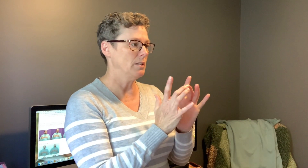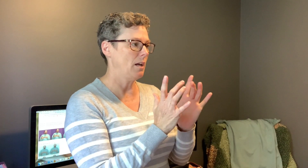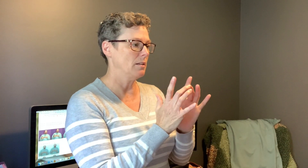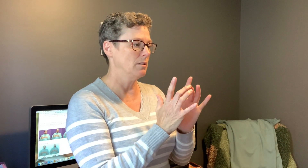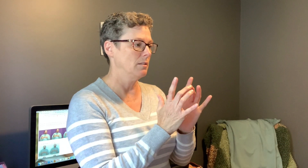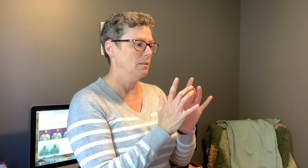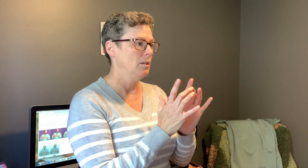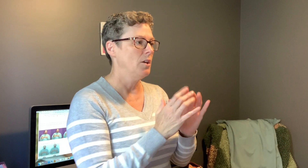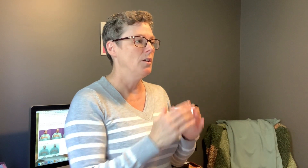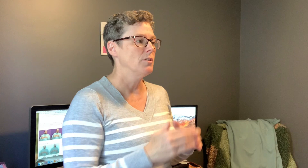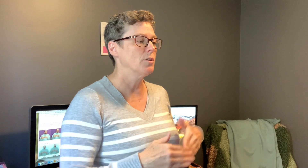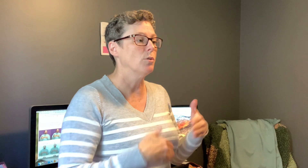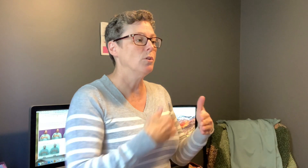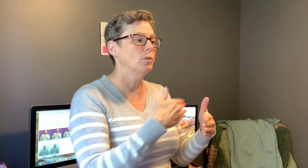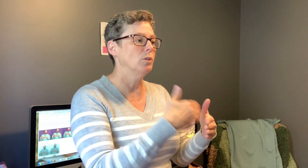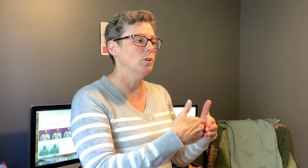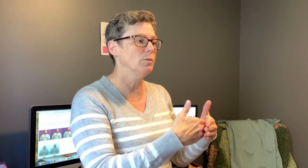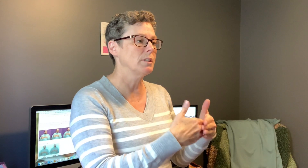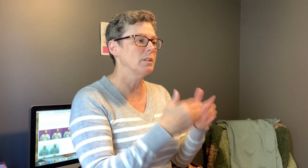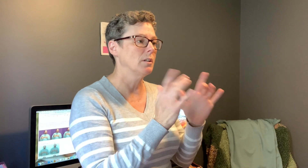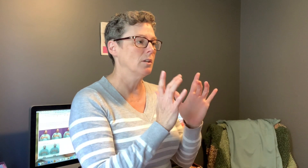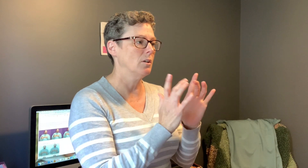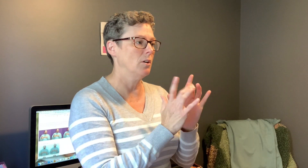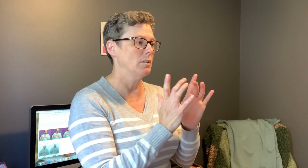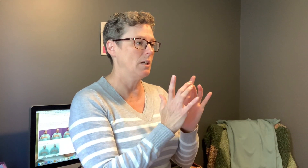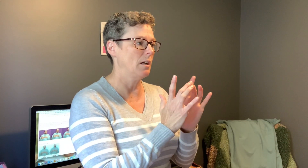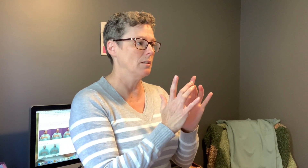Contact. So close contact.